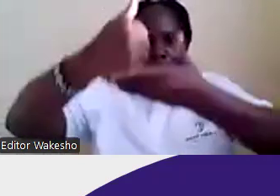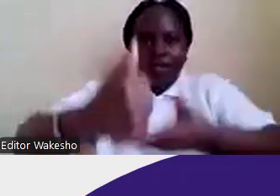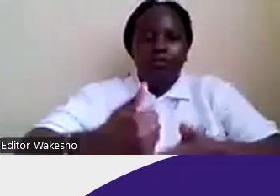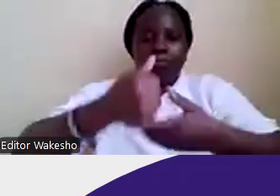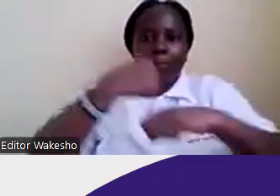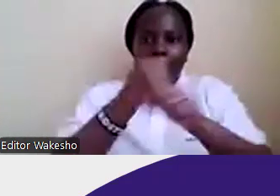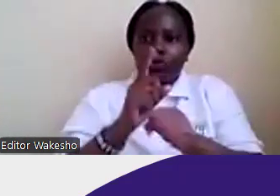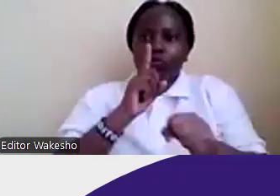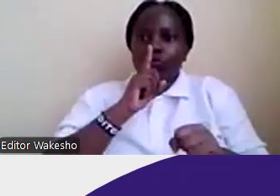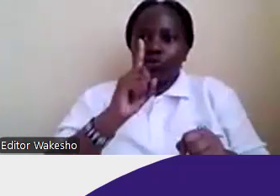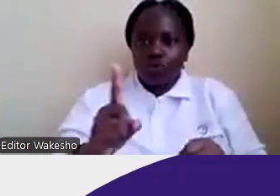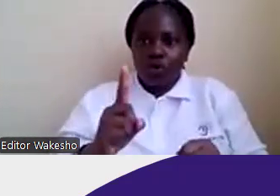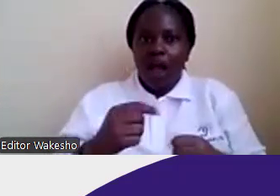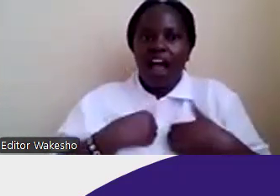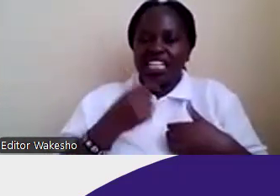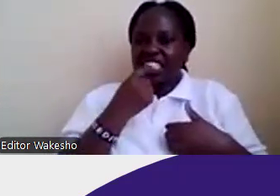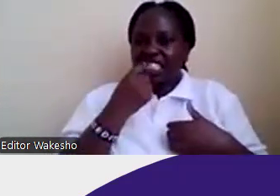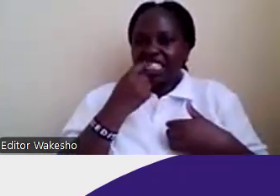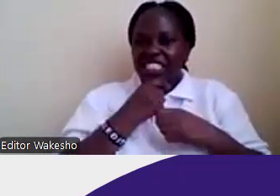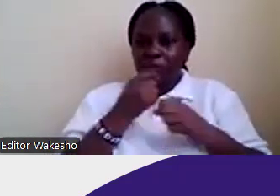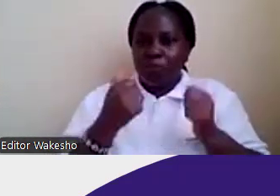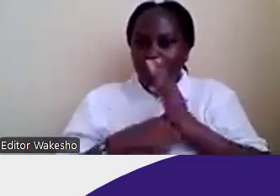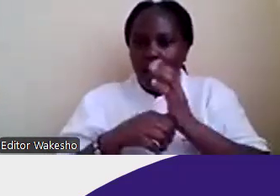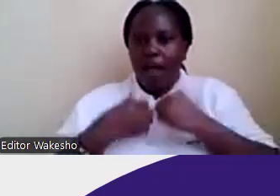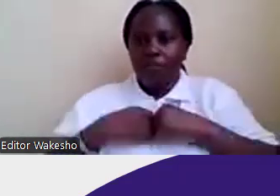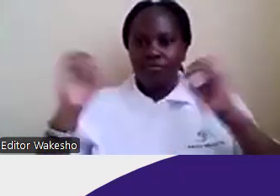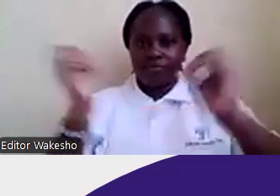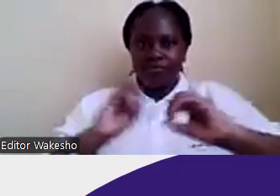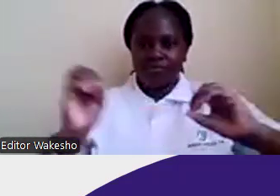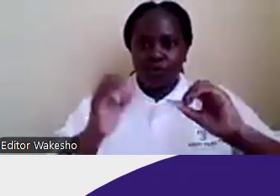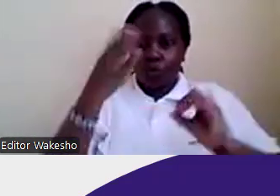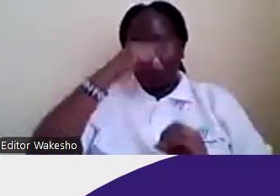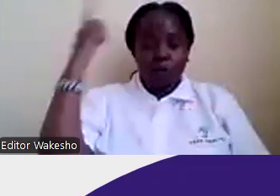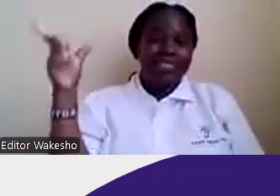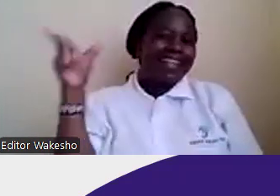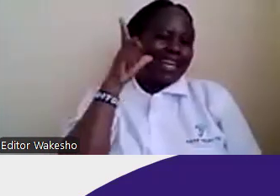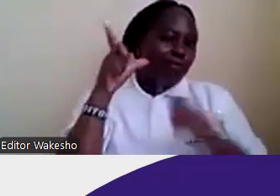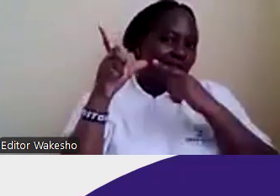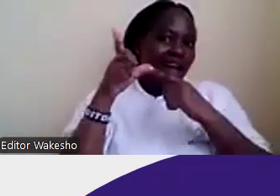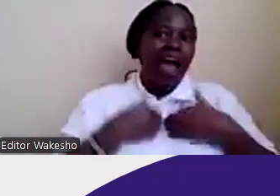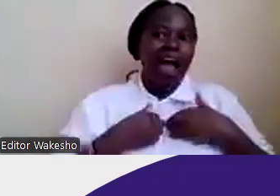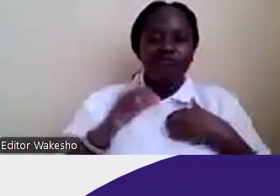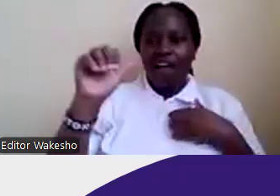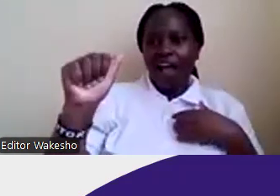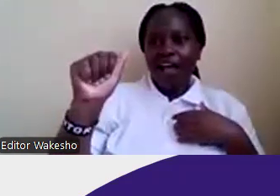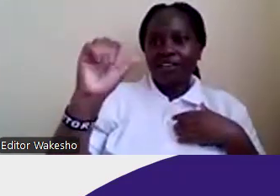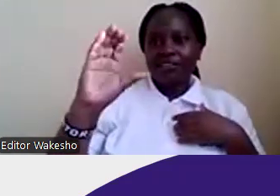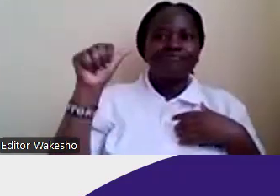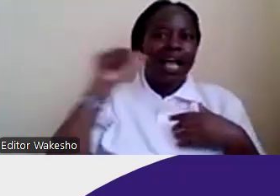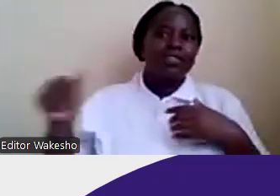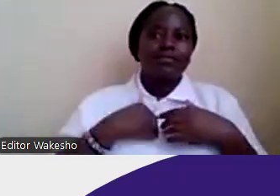don't get tooth sensitivity as a result of taking a lot of acidic water, right?